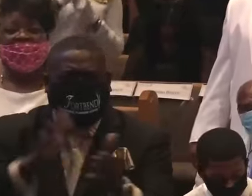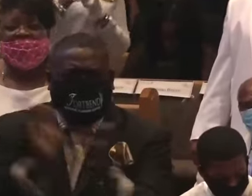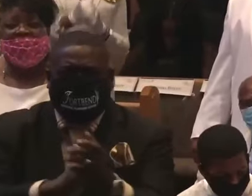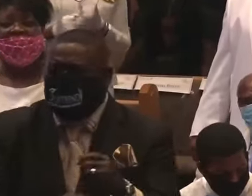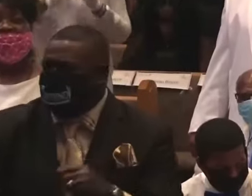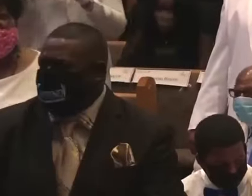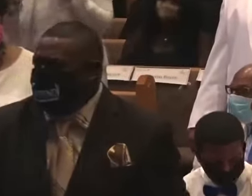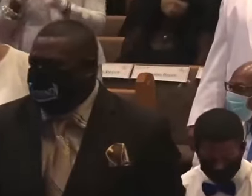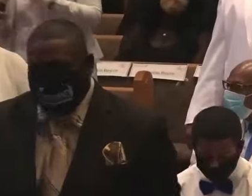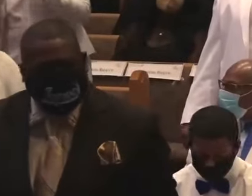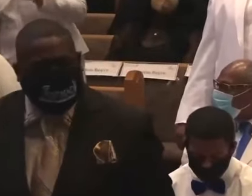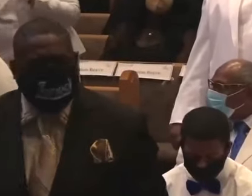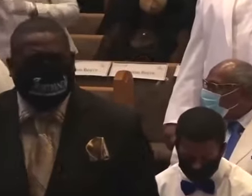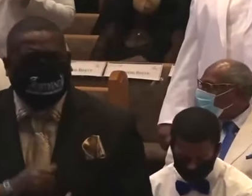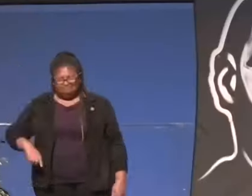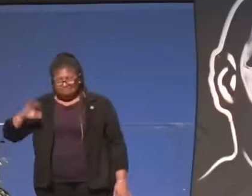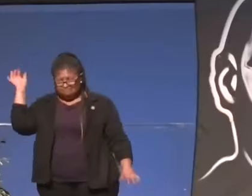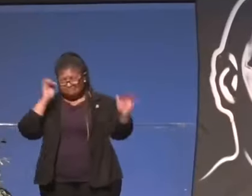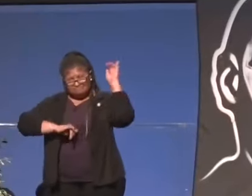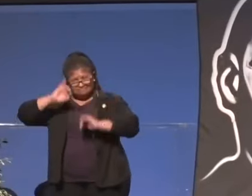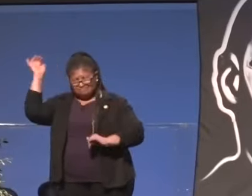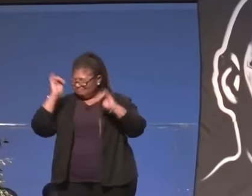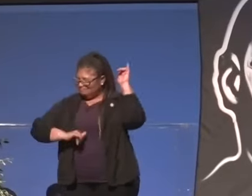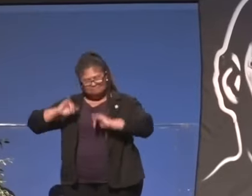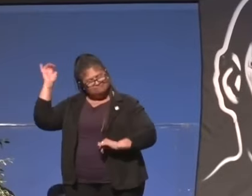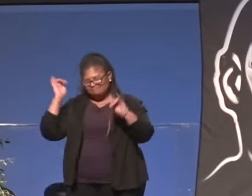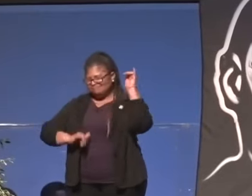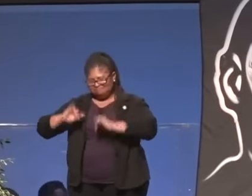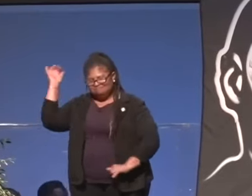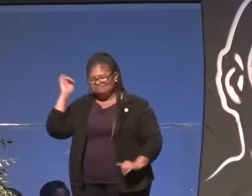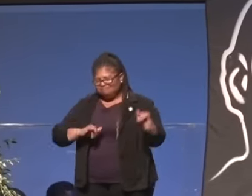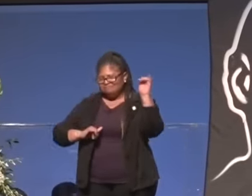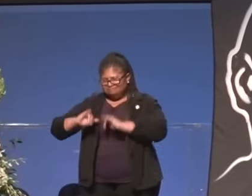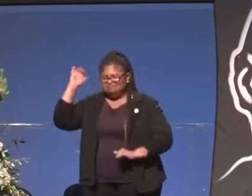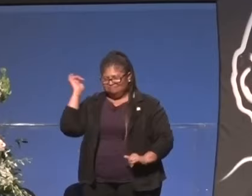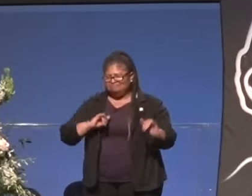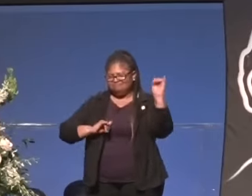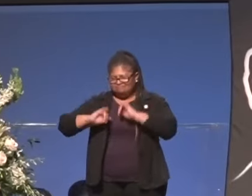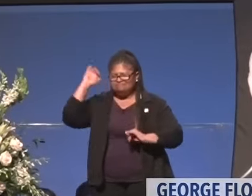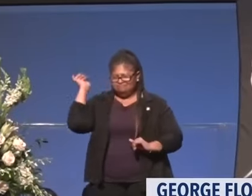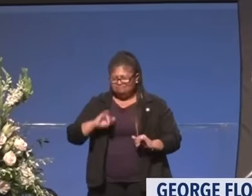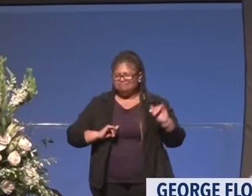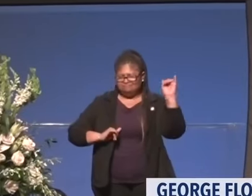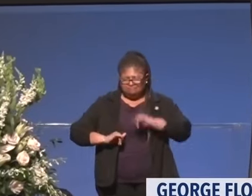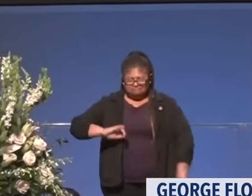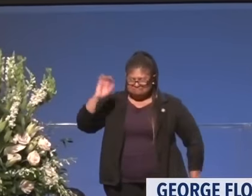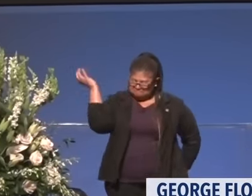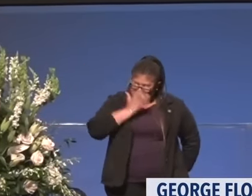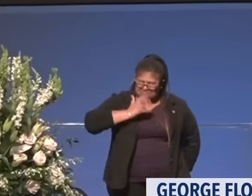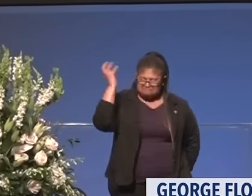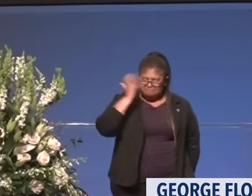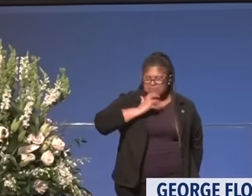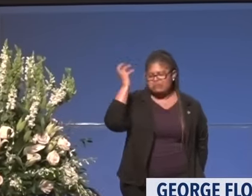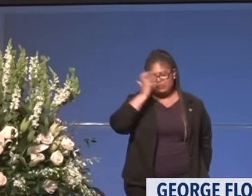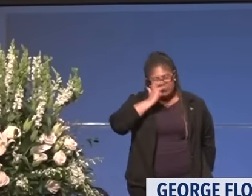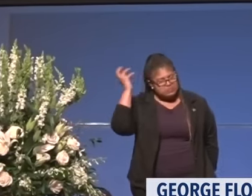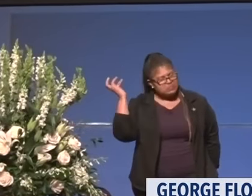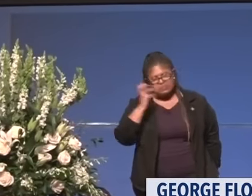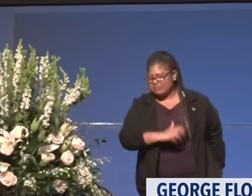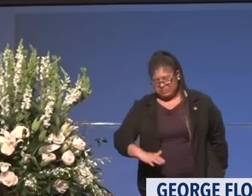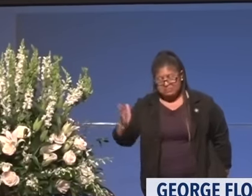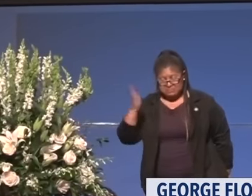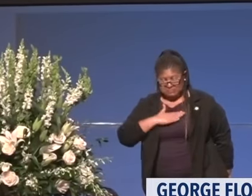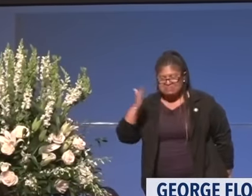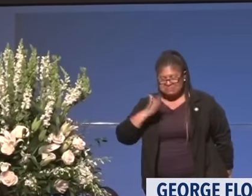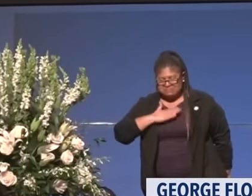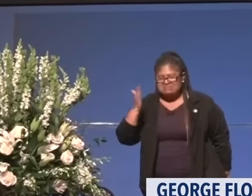in the Lord. Yeah. Yeah. Yeah. Yeah. Yeah. Yeah. Yeah. Yeah.